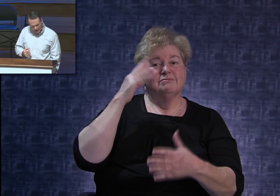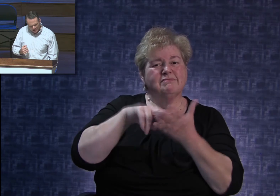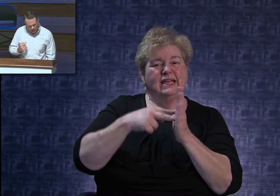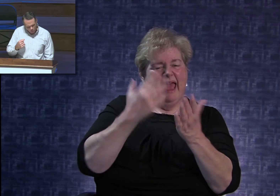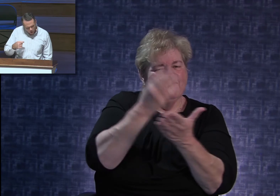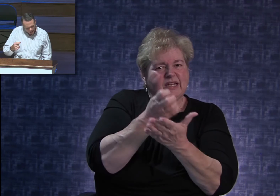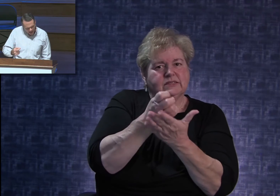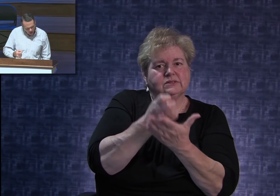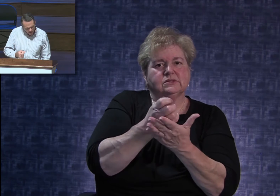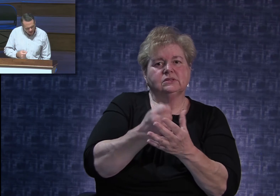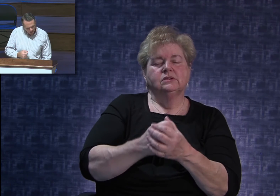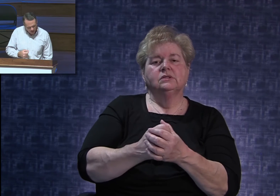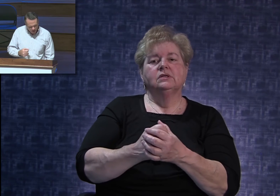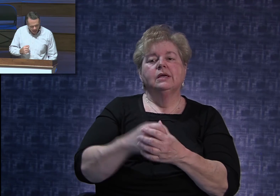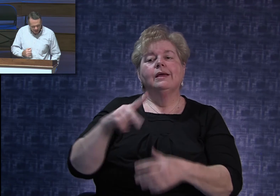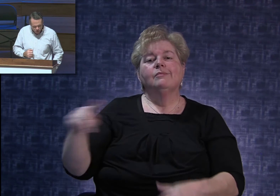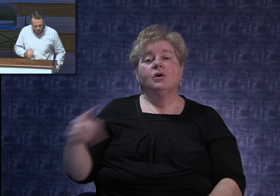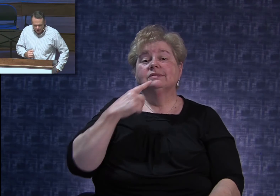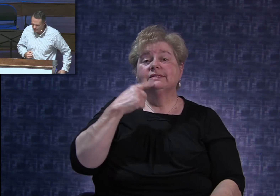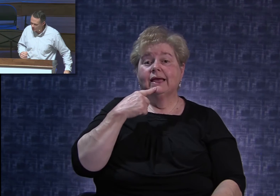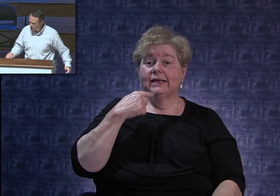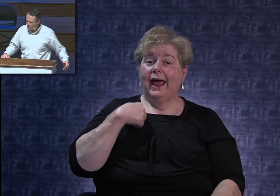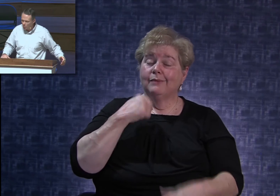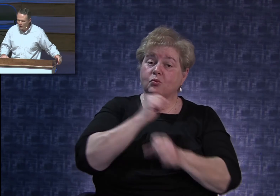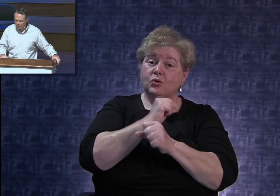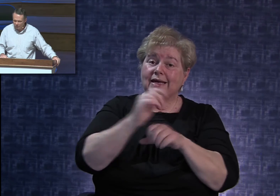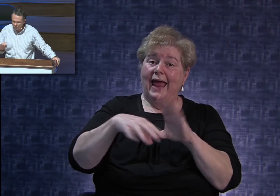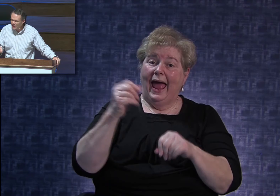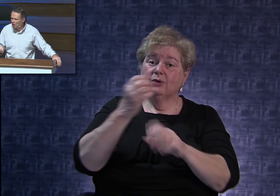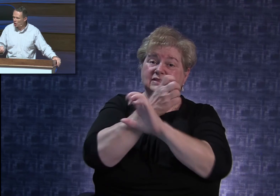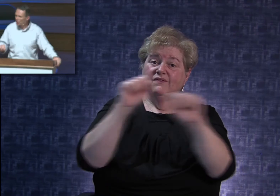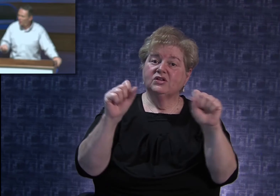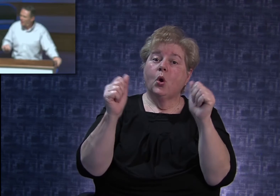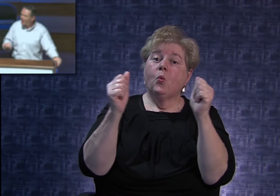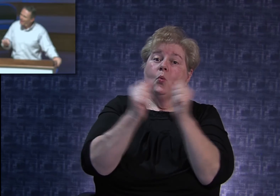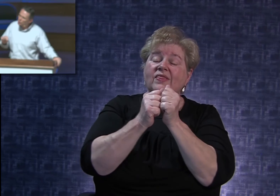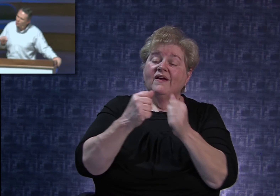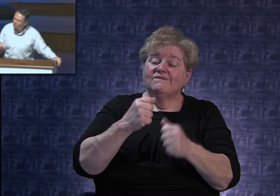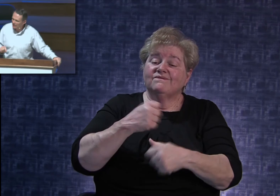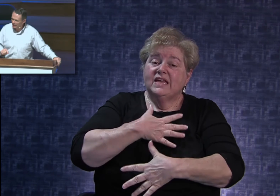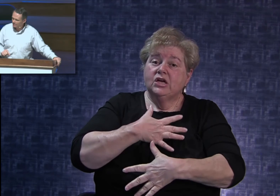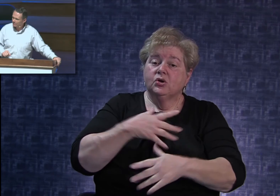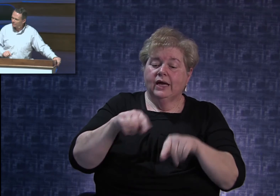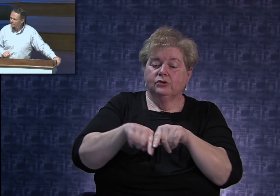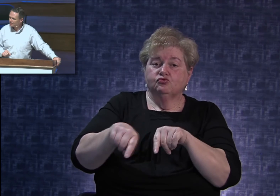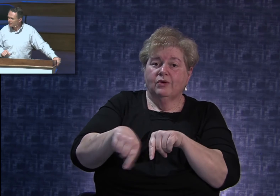that as I'm working out my salvation, I do this with fear and